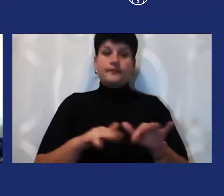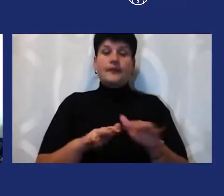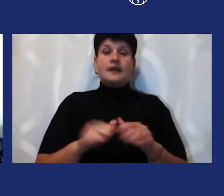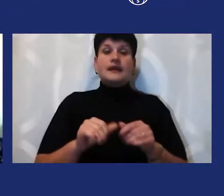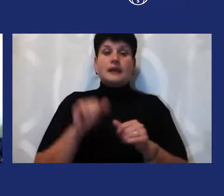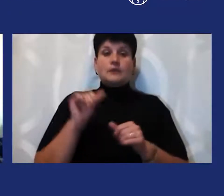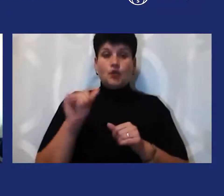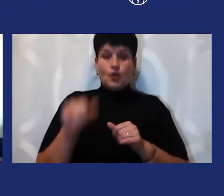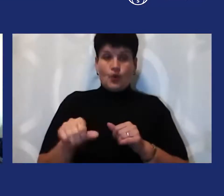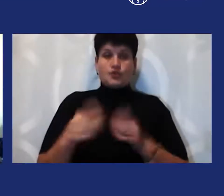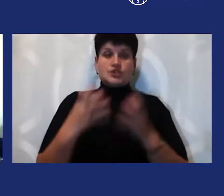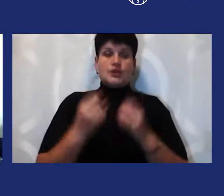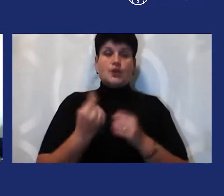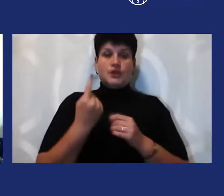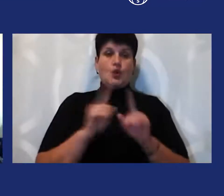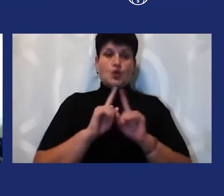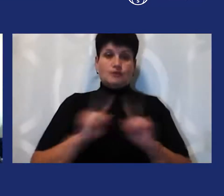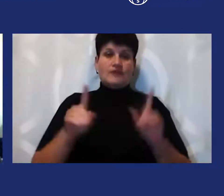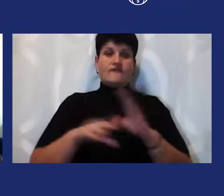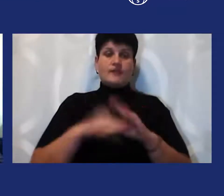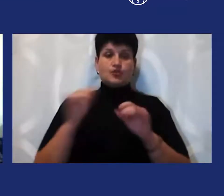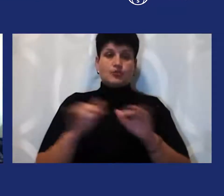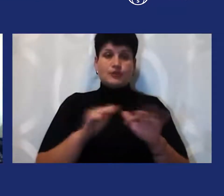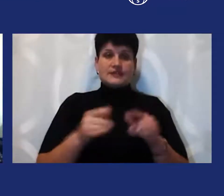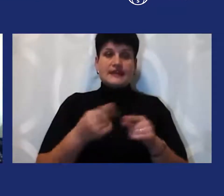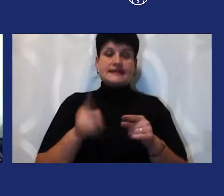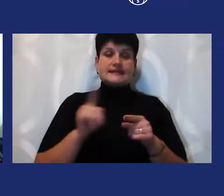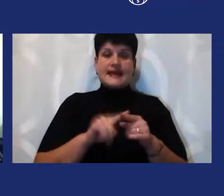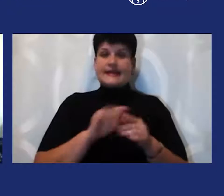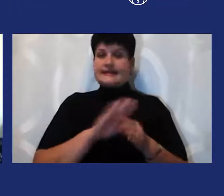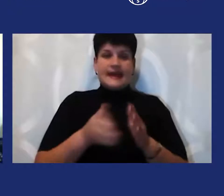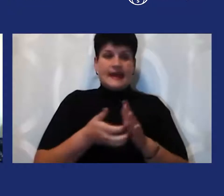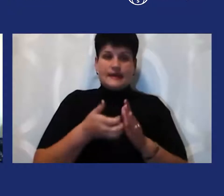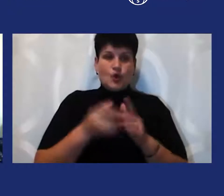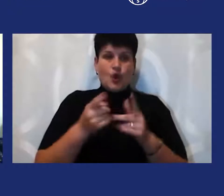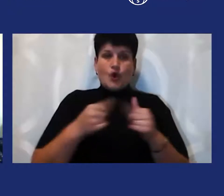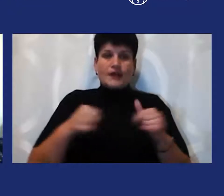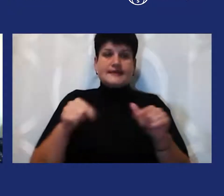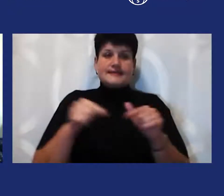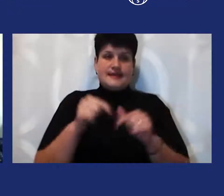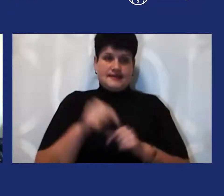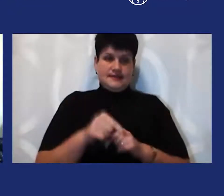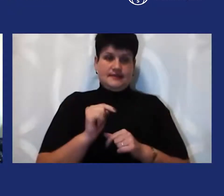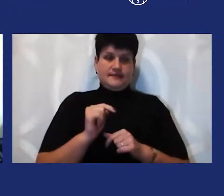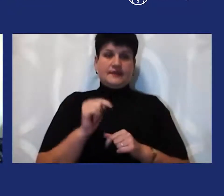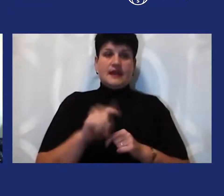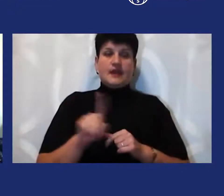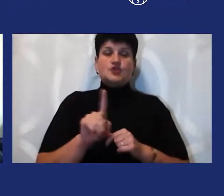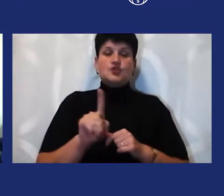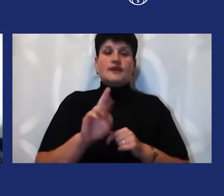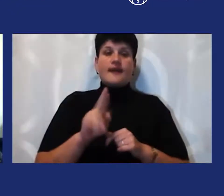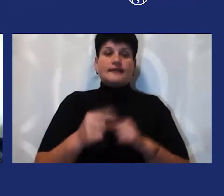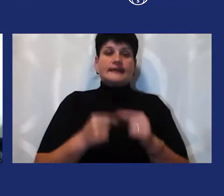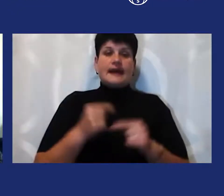making because it is related to serious consequences. Another specificity of